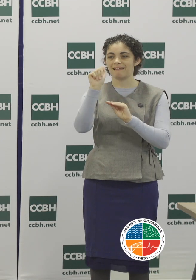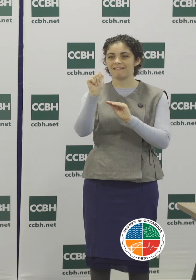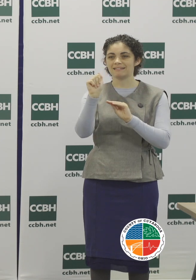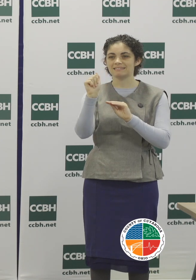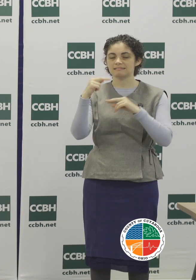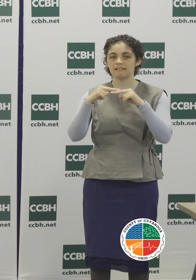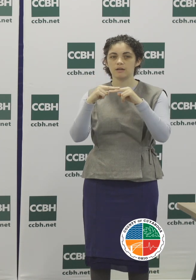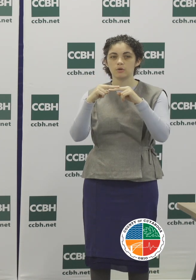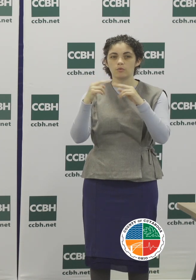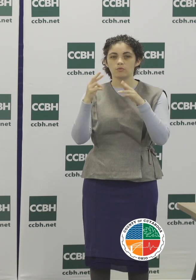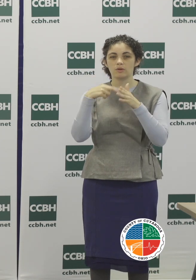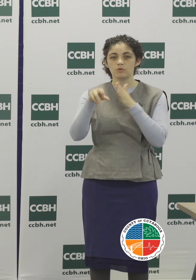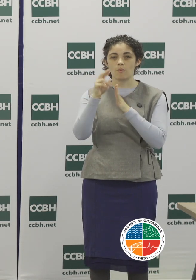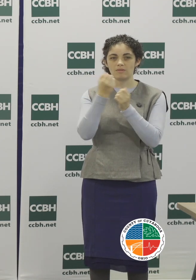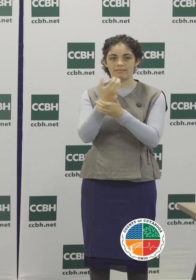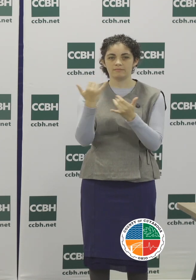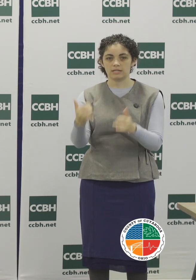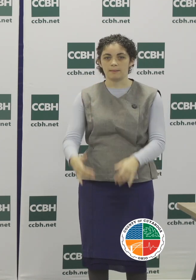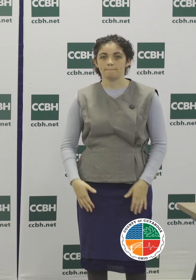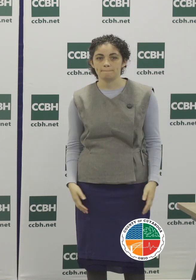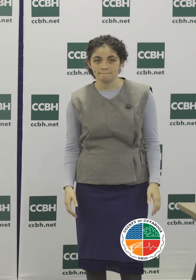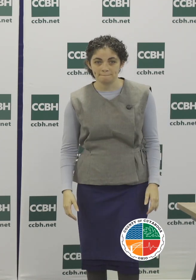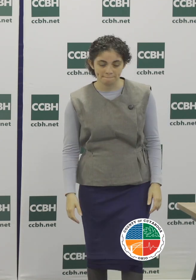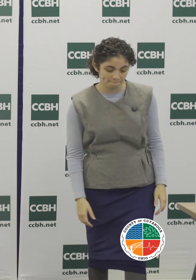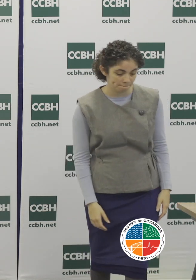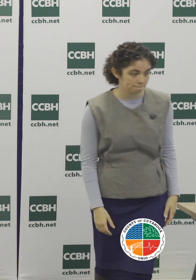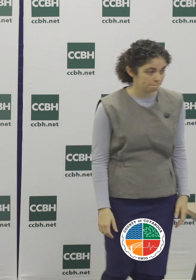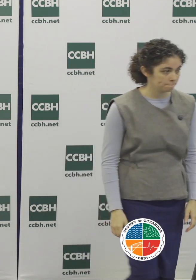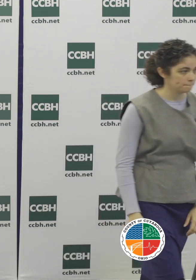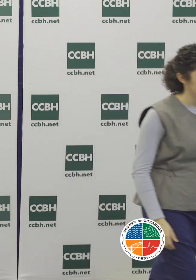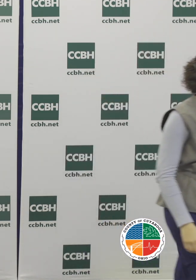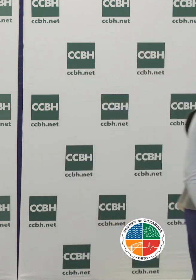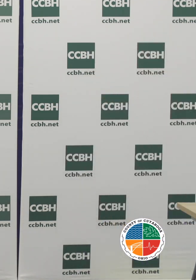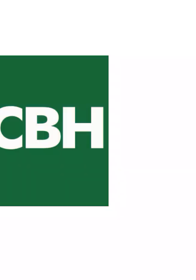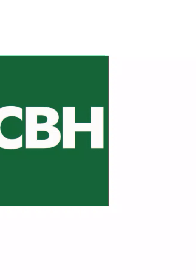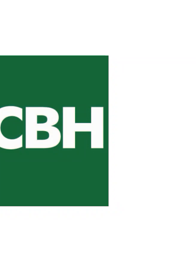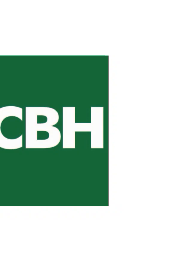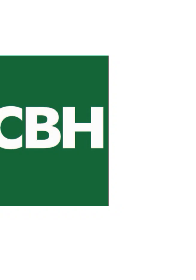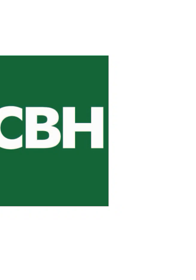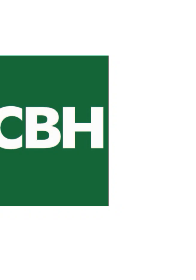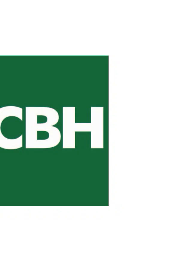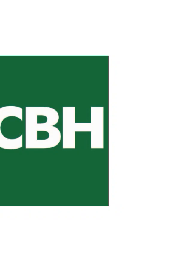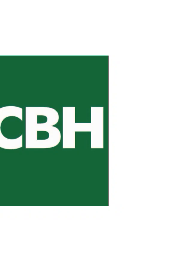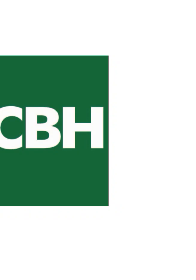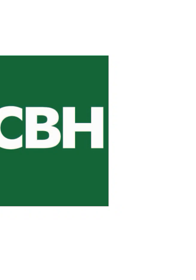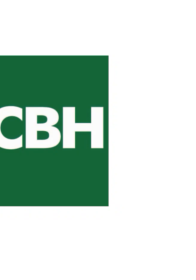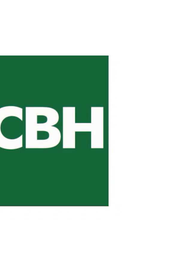before I review all of our data for the week.